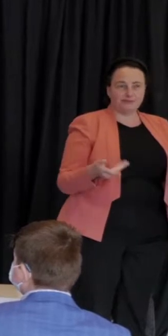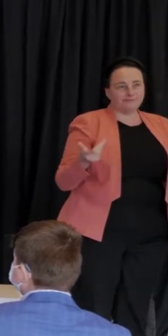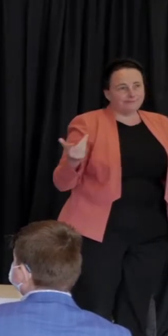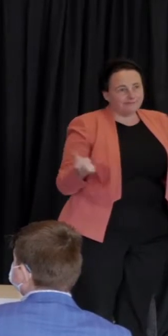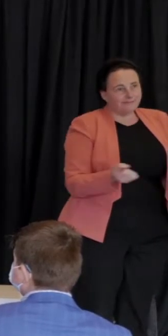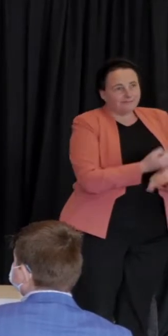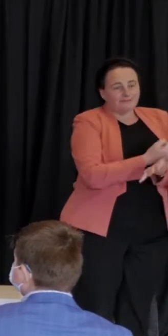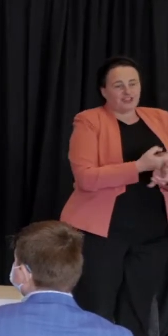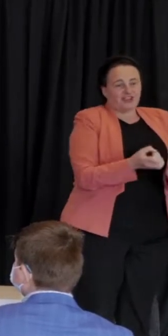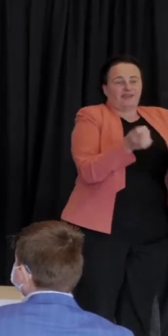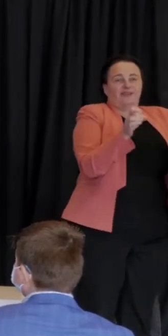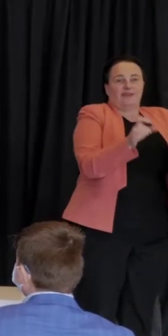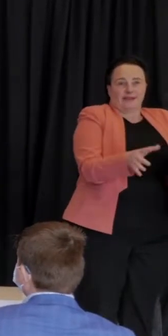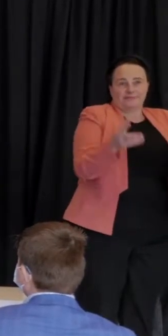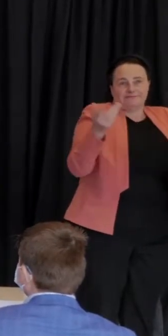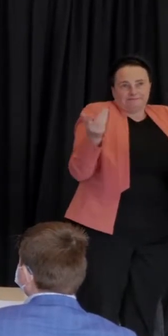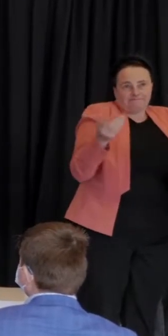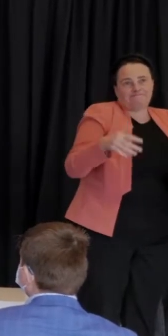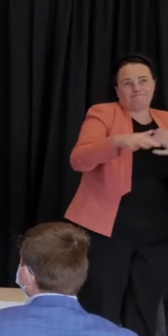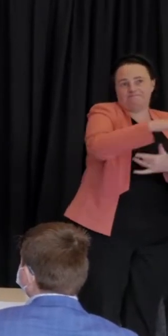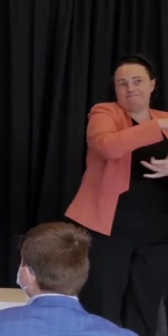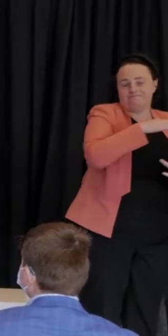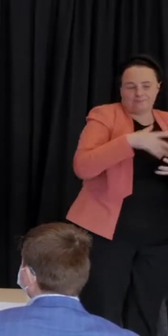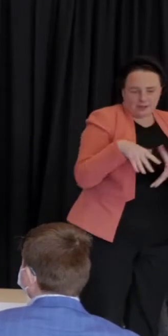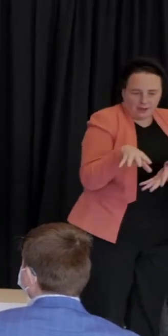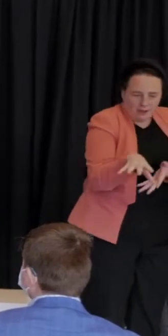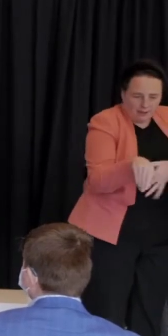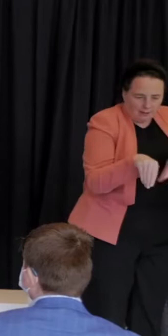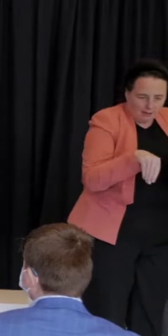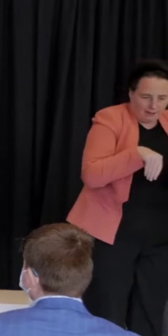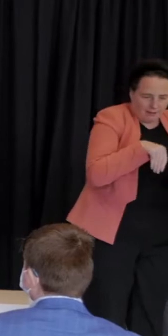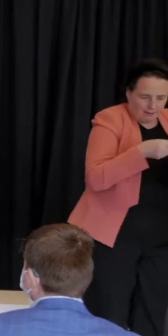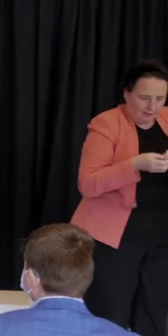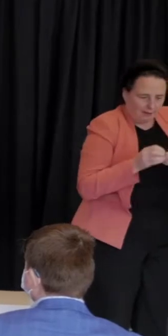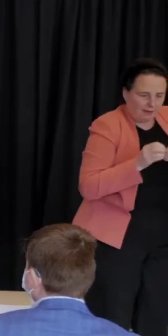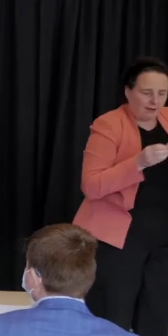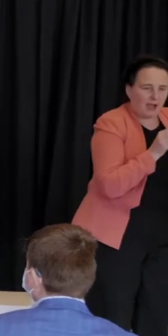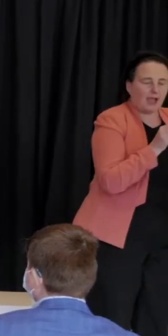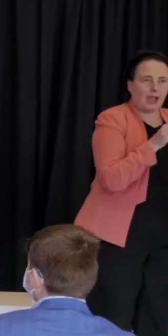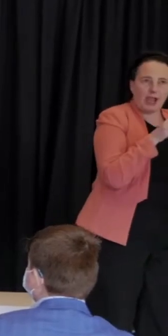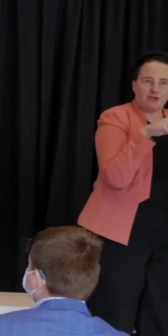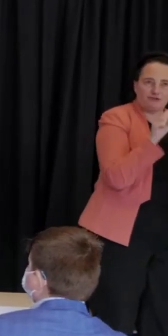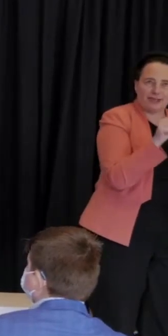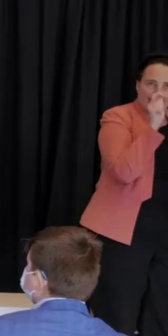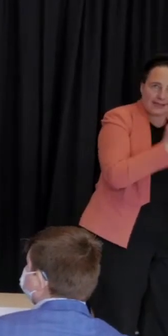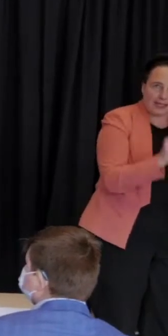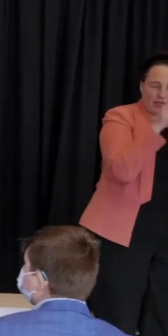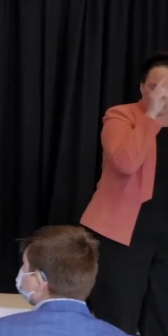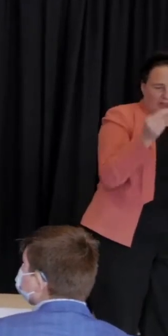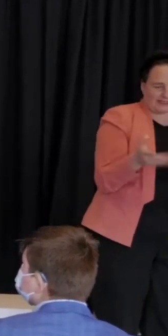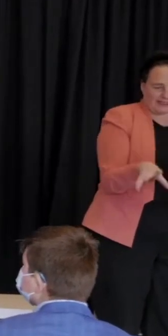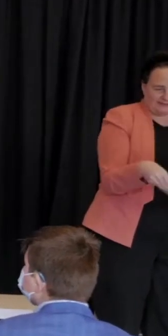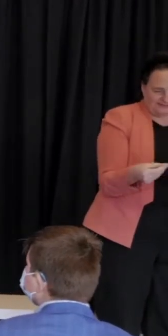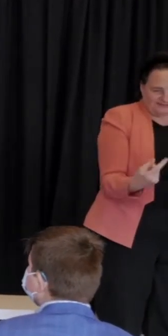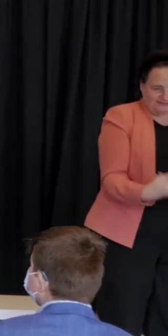unfortunately ending up in our environment. And it's wonderful to see that reuse of materials and the rethinking of what we can do with these